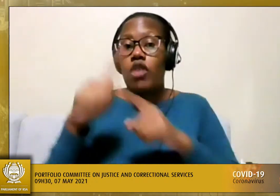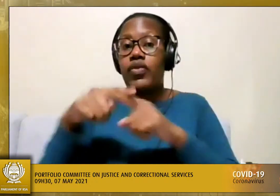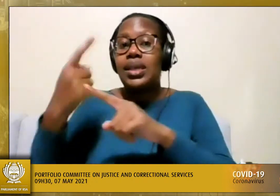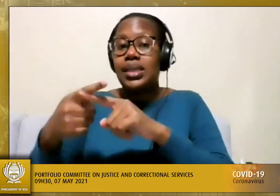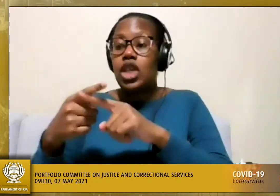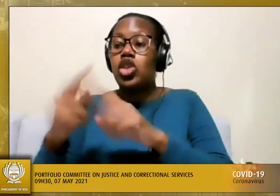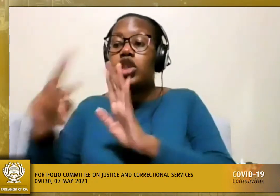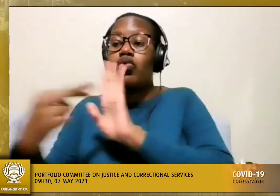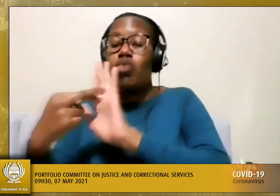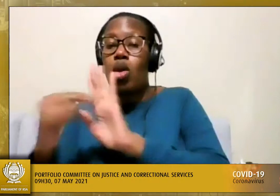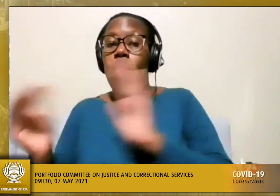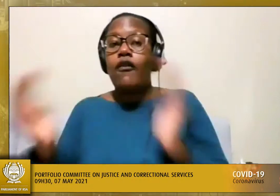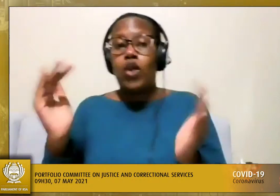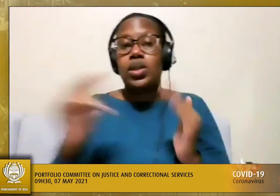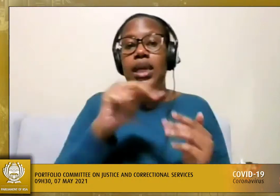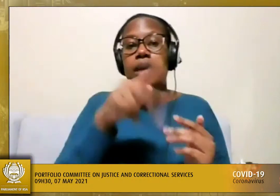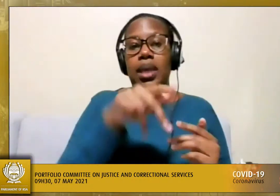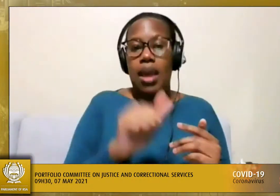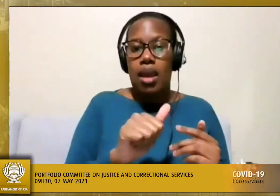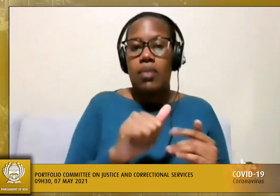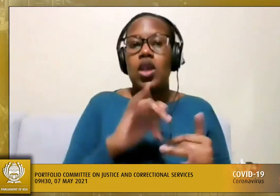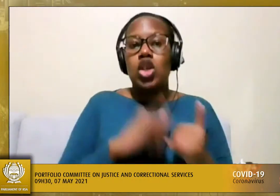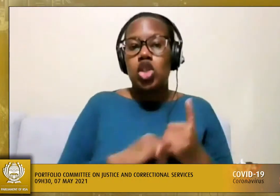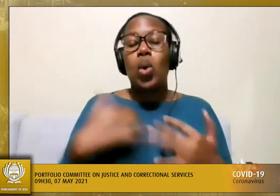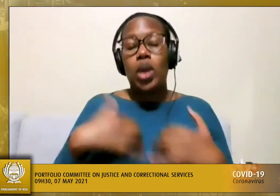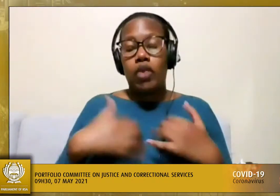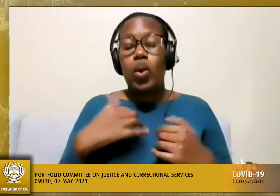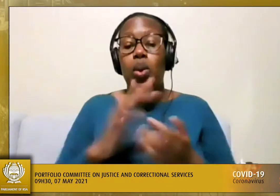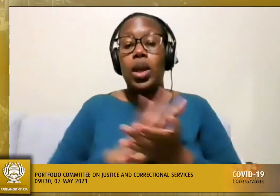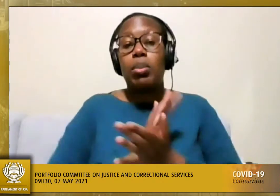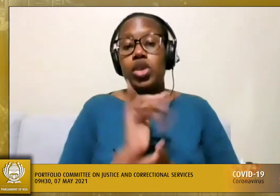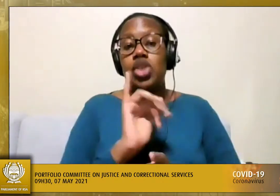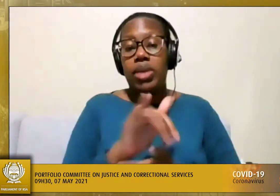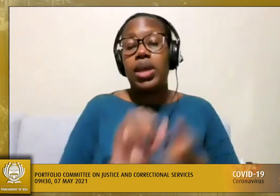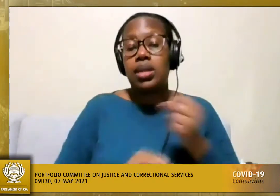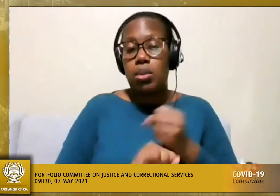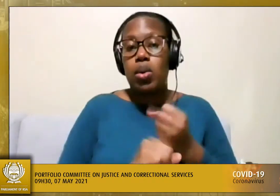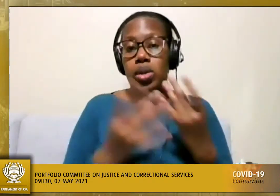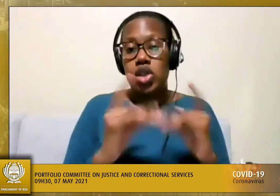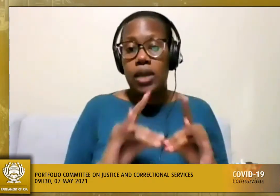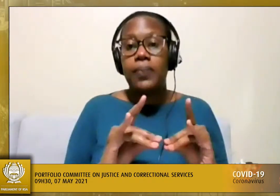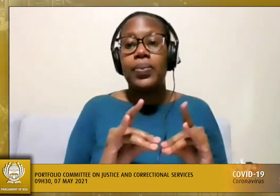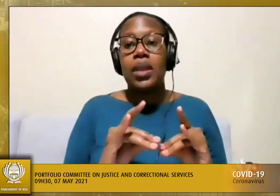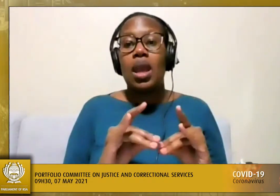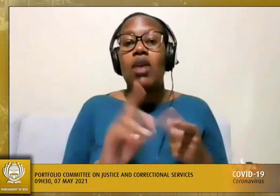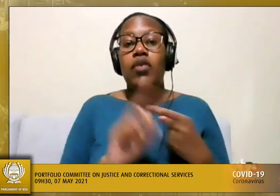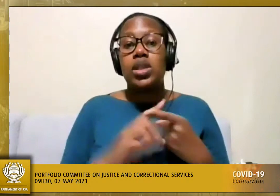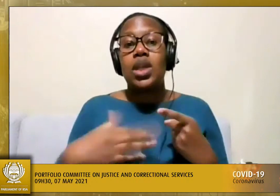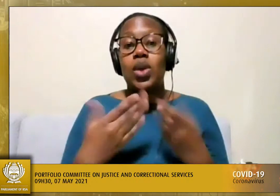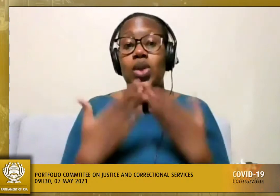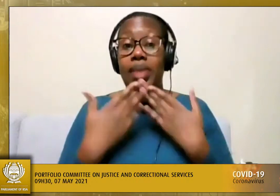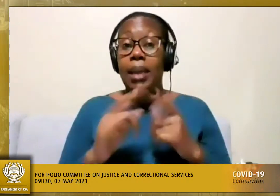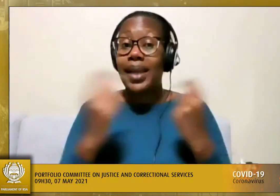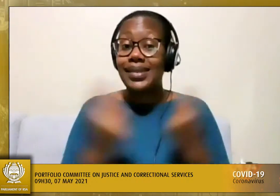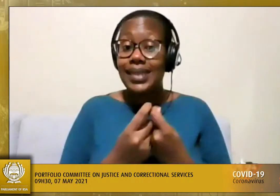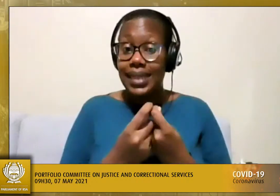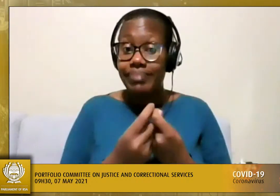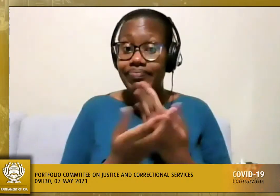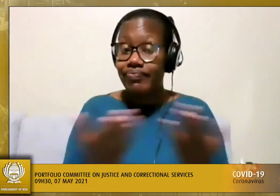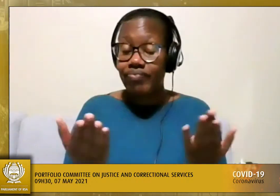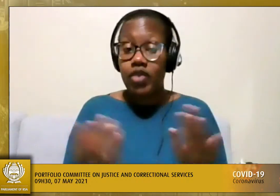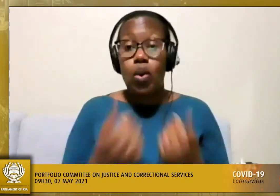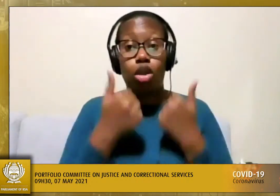vis-a-vis the NPA so so we look forward we appreciate that support chair um firstly I want to thank my team for all